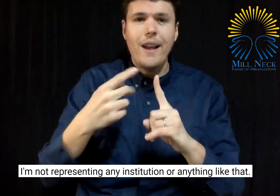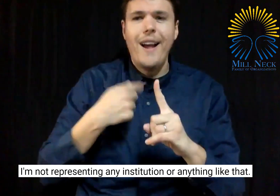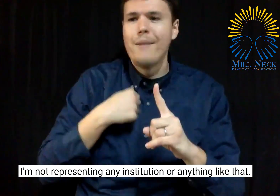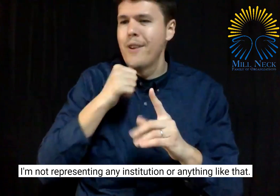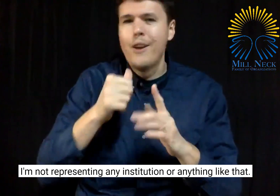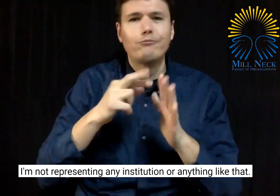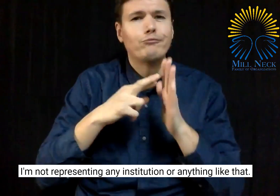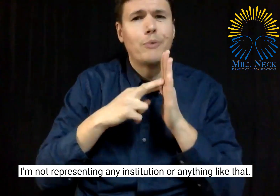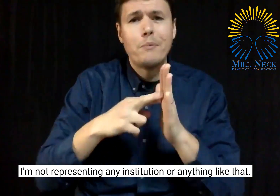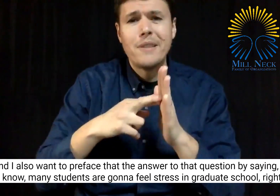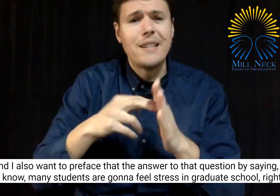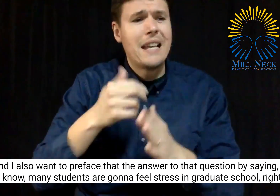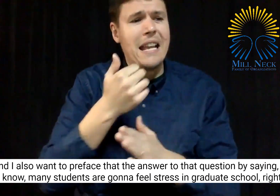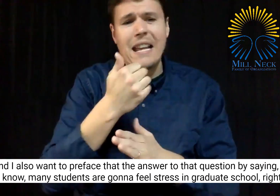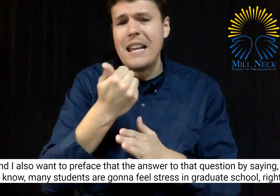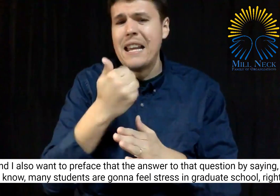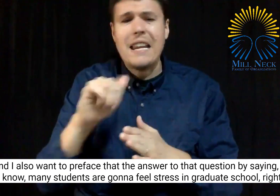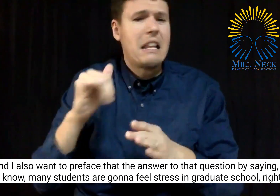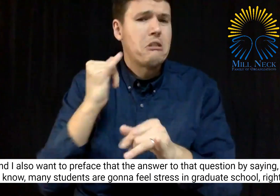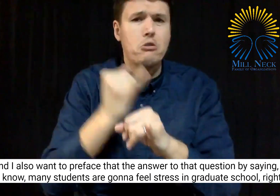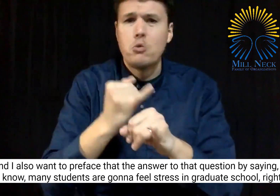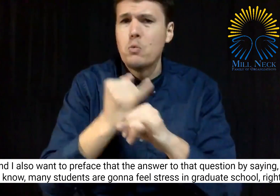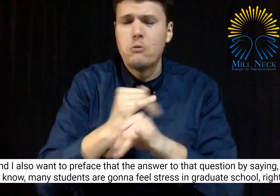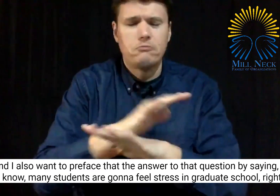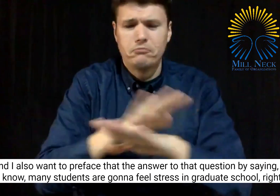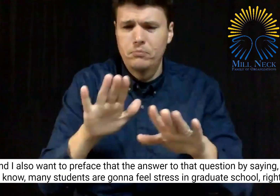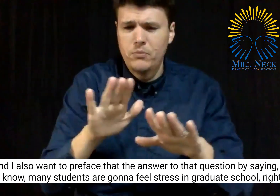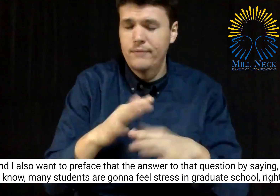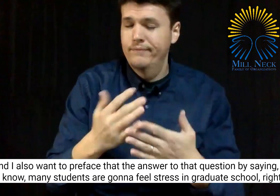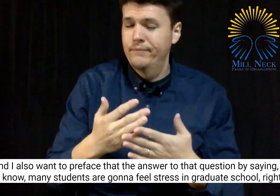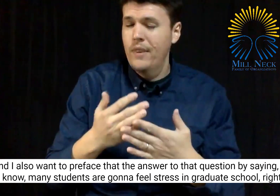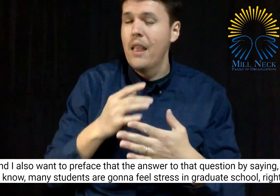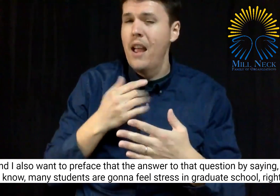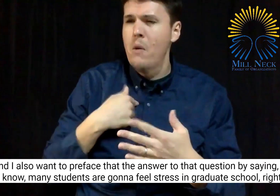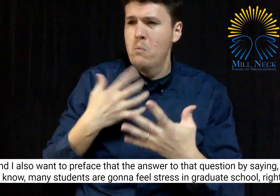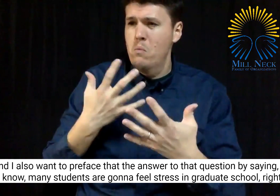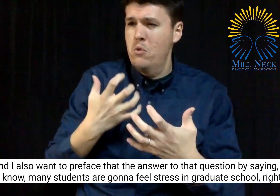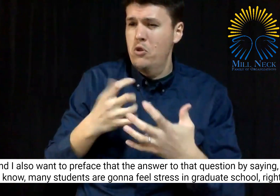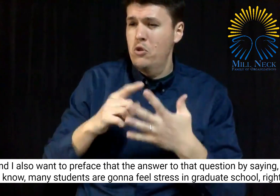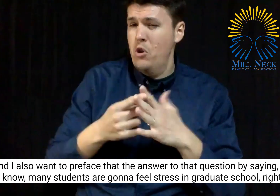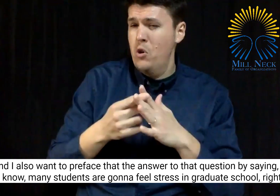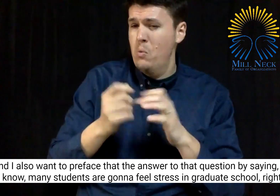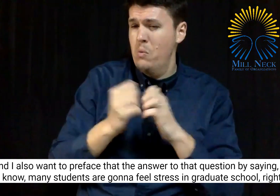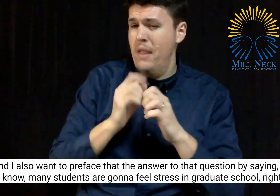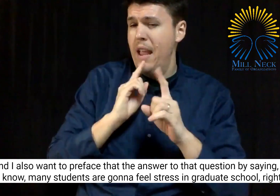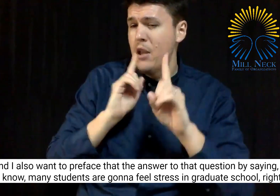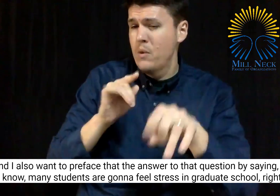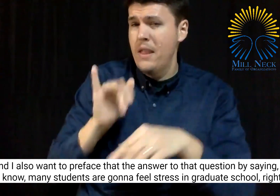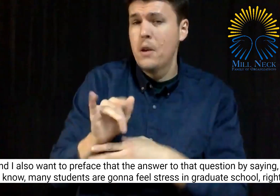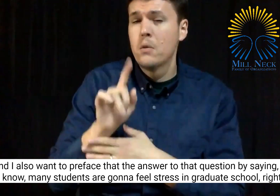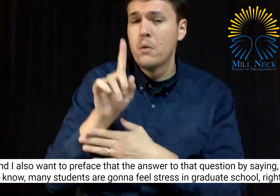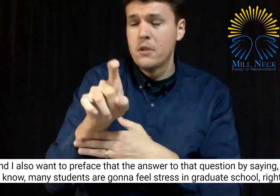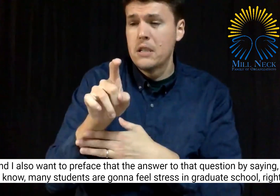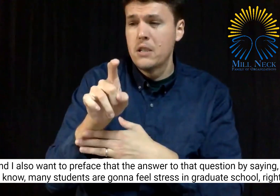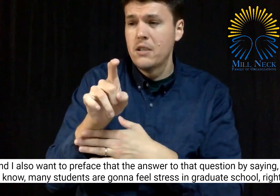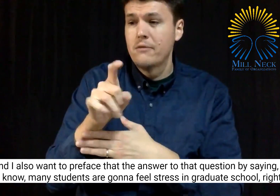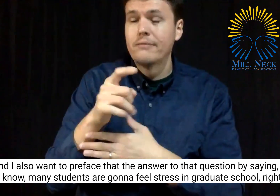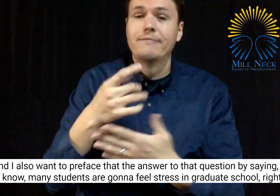that. And I also want to preface the answer to that question by saying, many students are going to feel stress in graduate